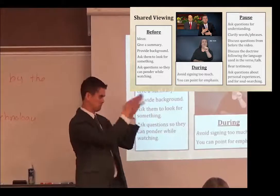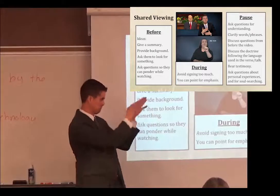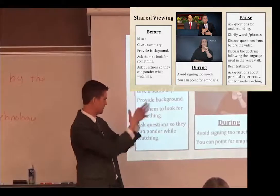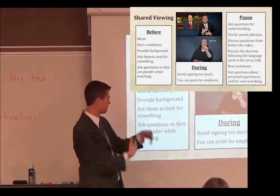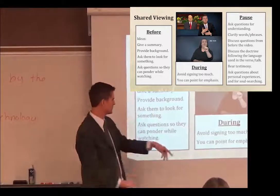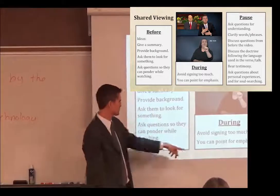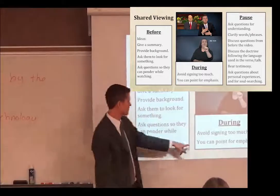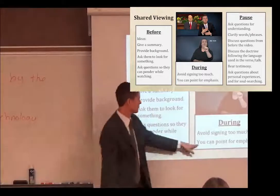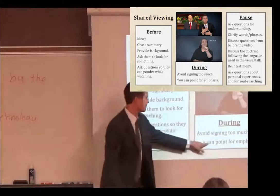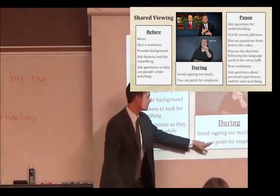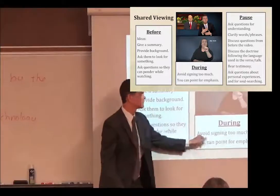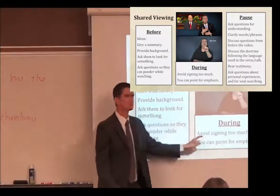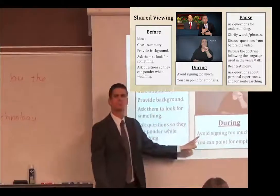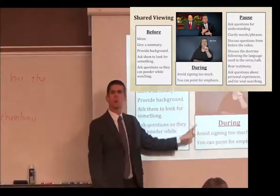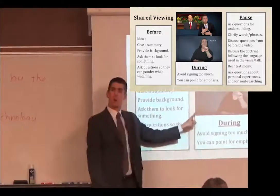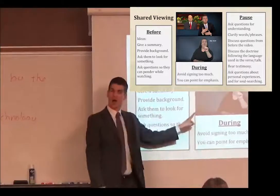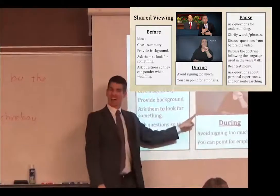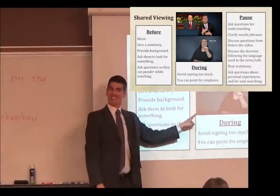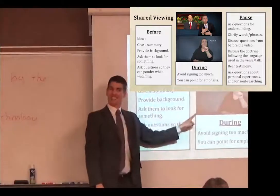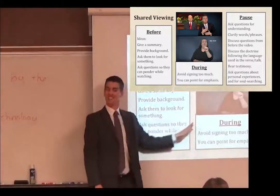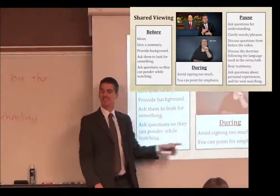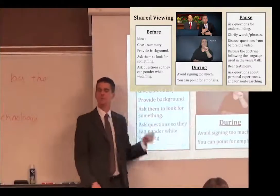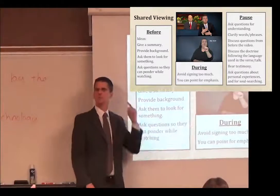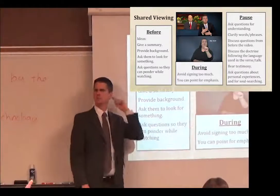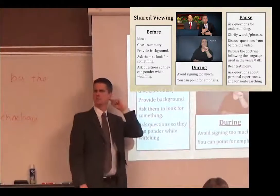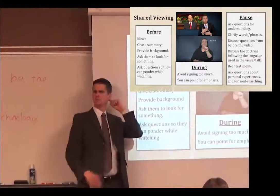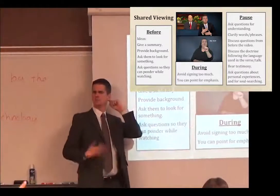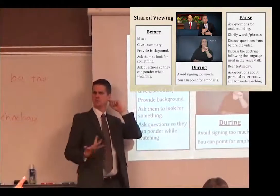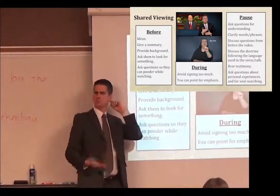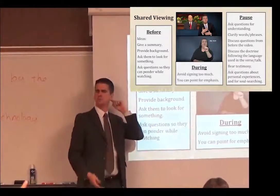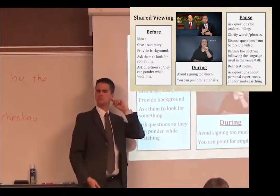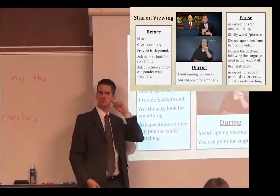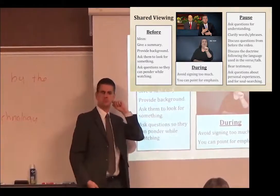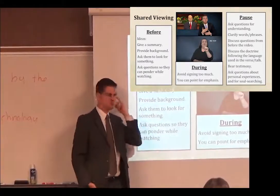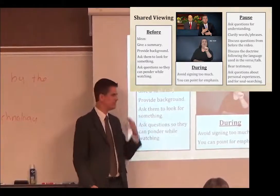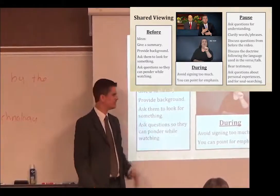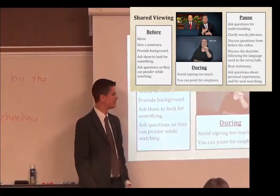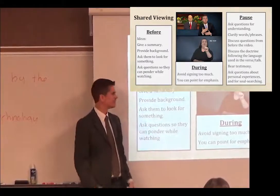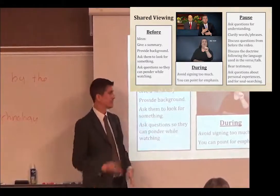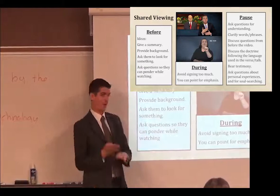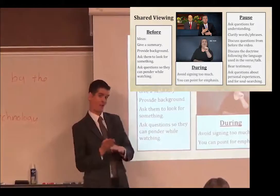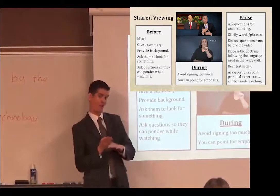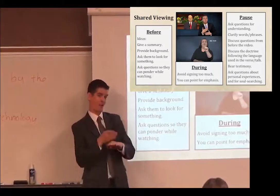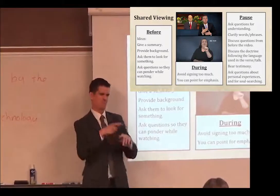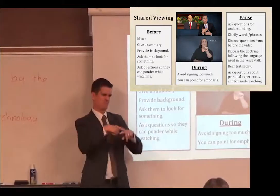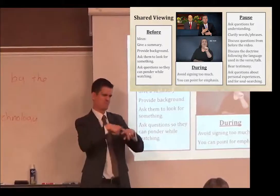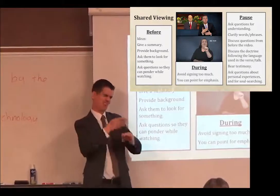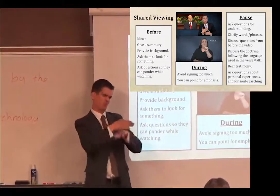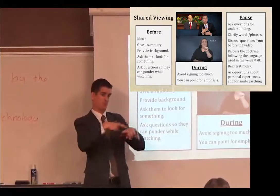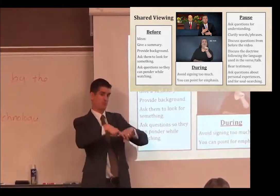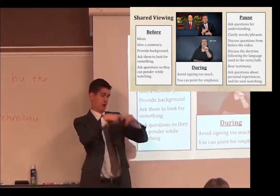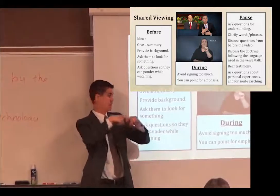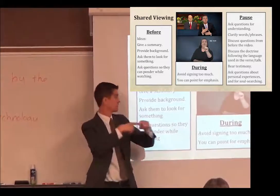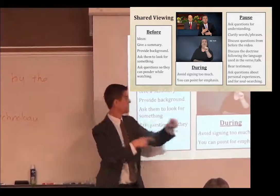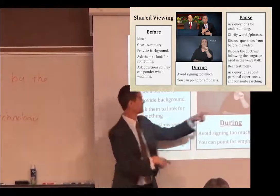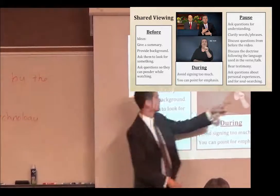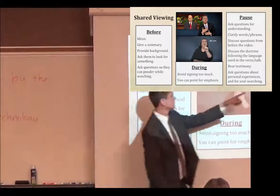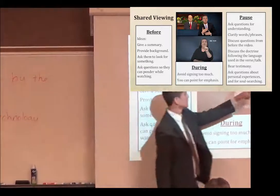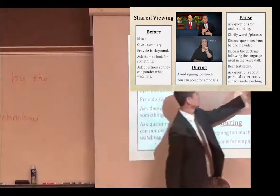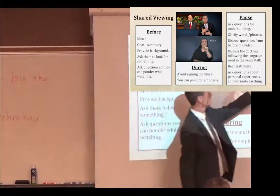Let them watch the video so that, and keep your comments in the back of your head until after. Then you can